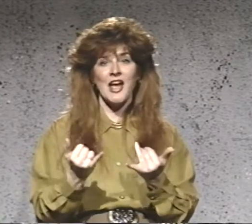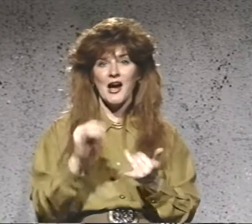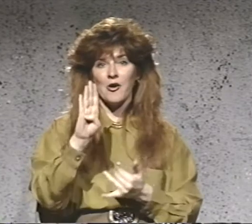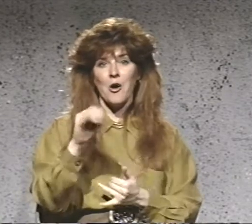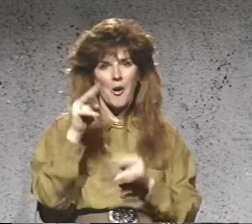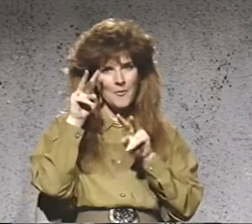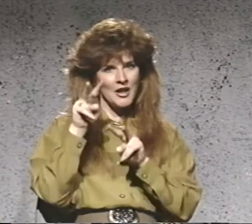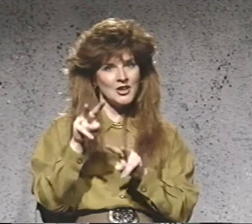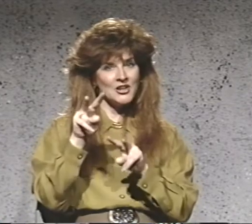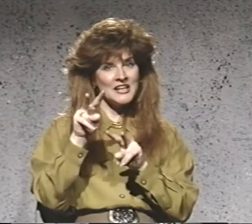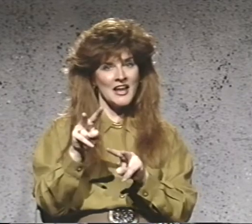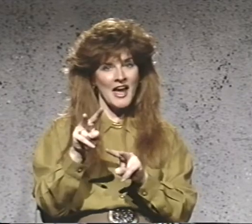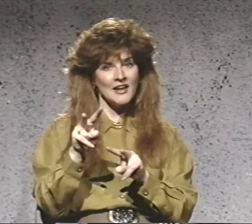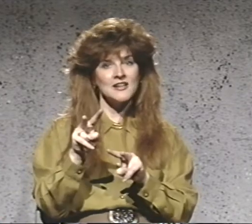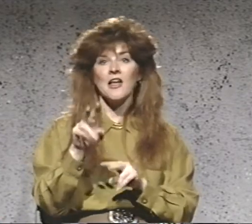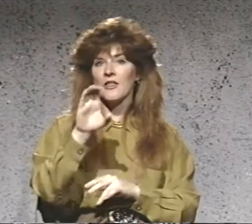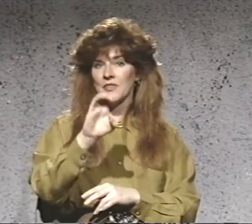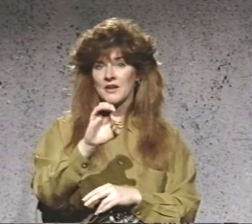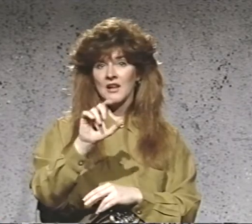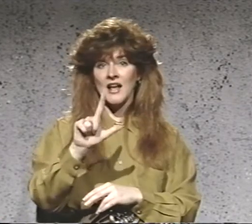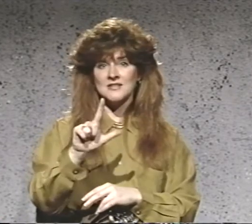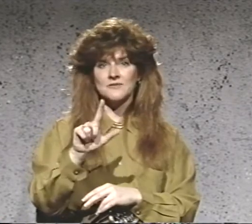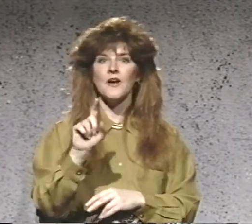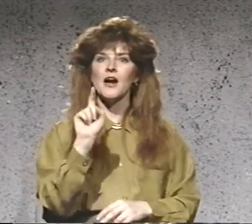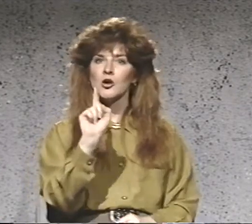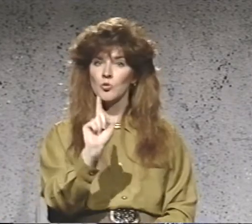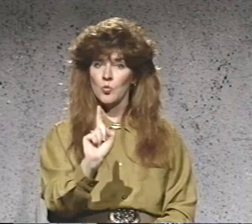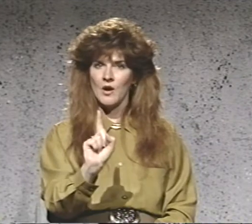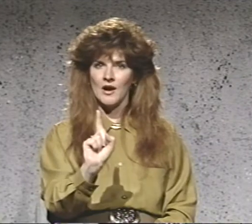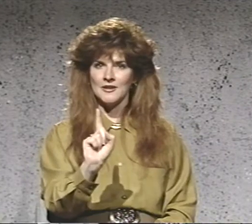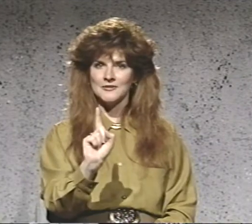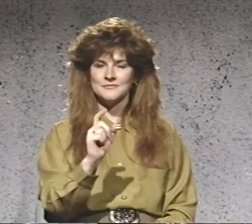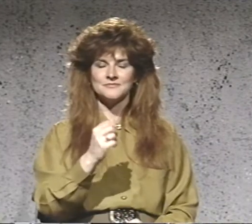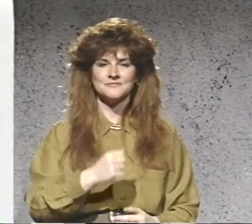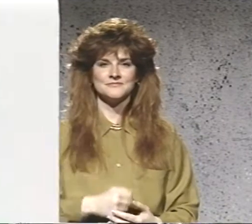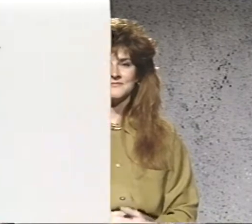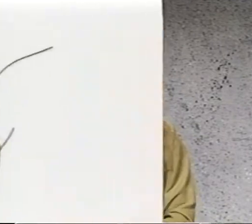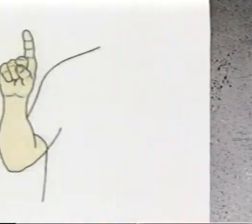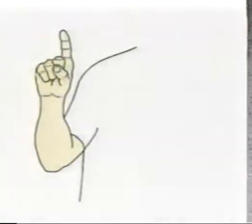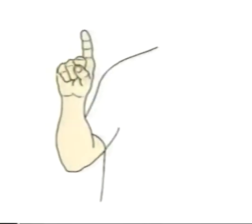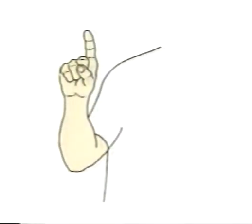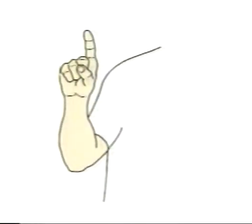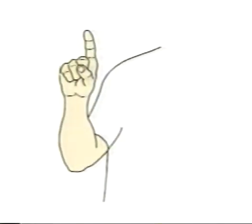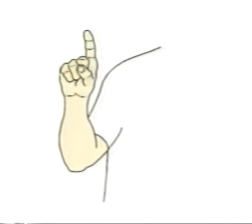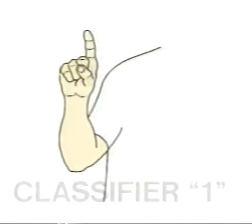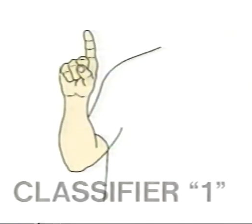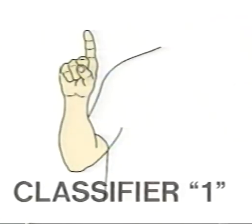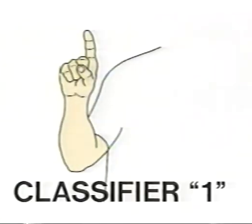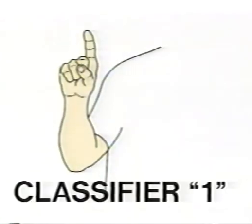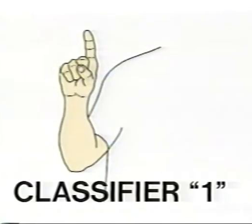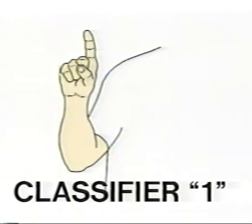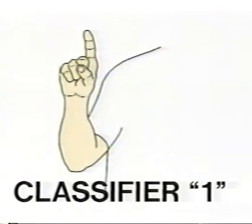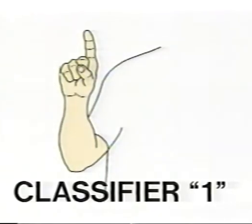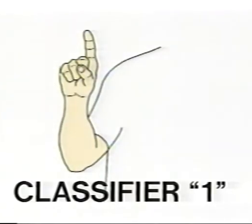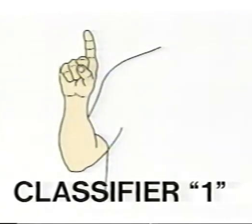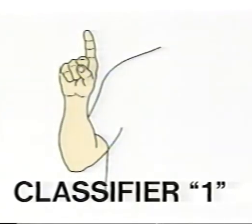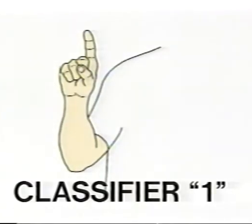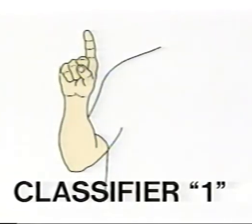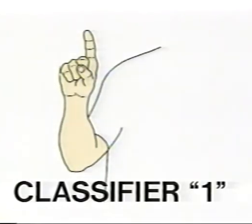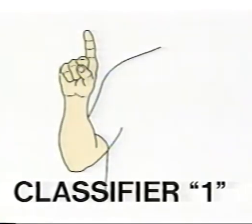now by looking at the Classifier 1. The Classifier 1 is used